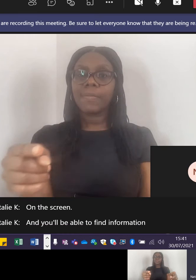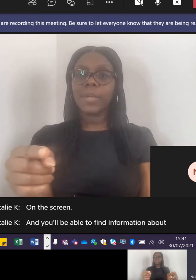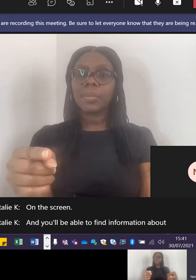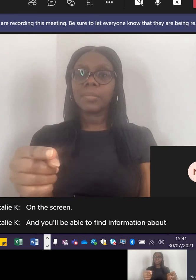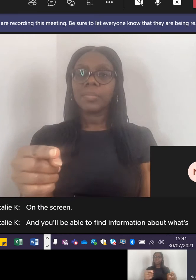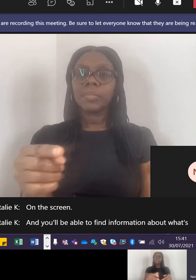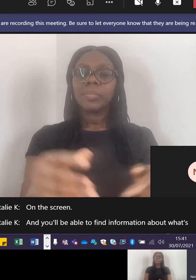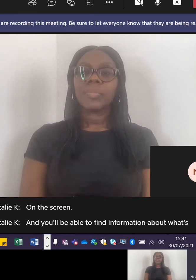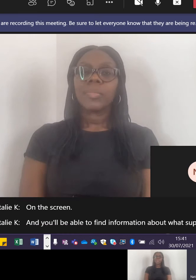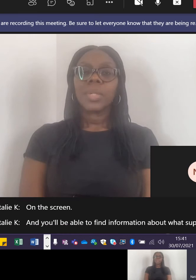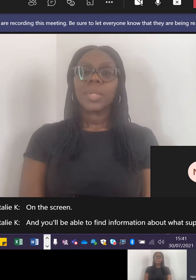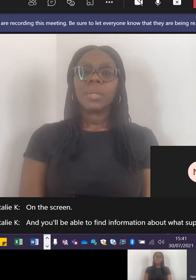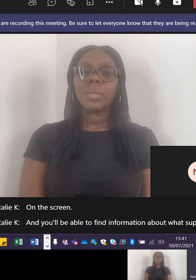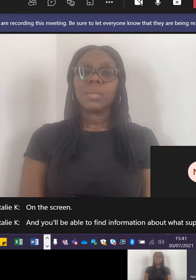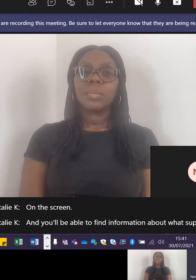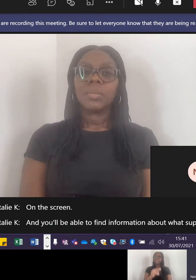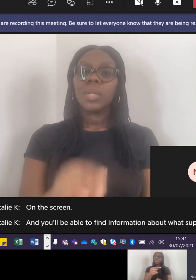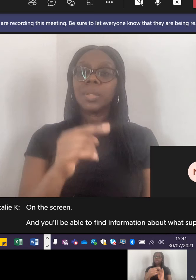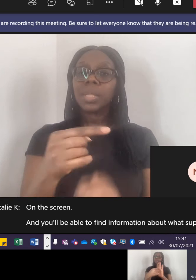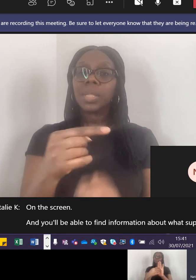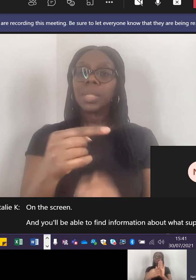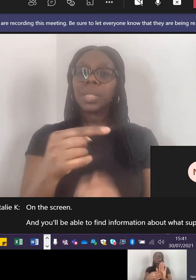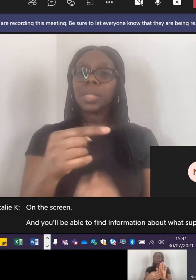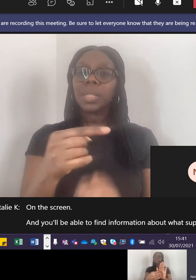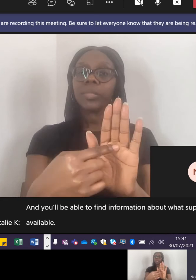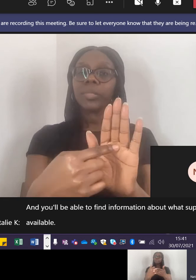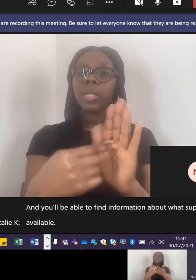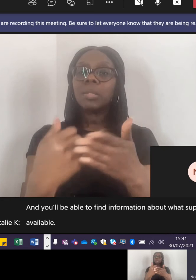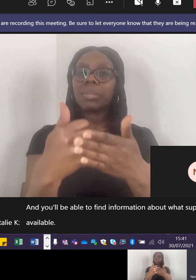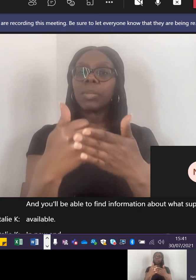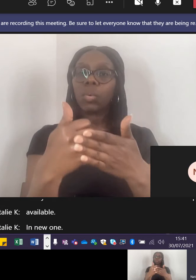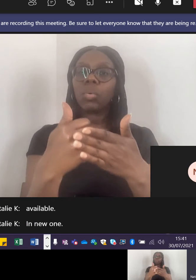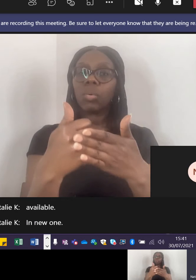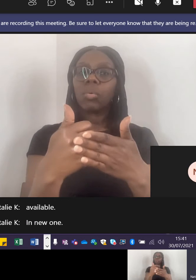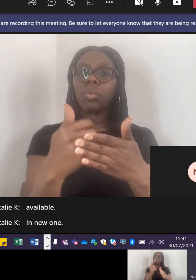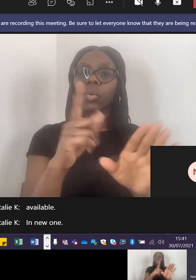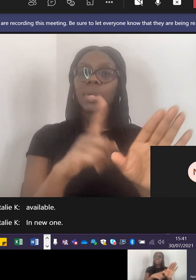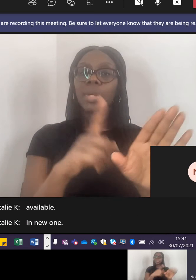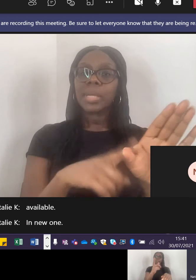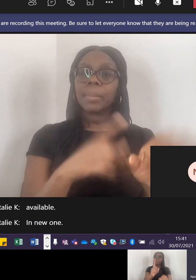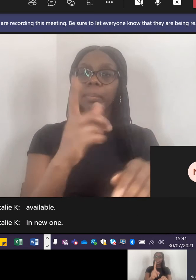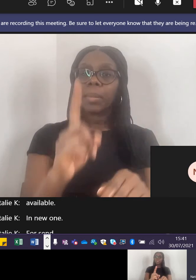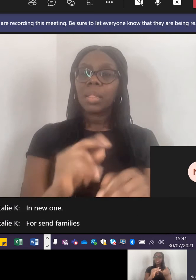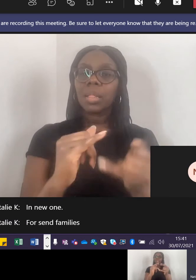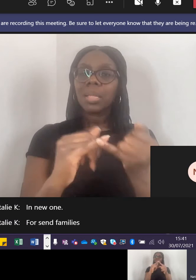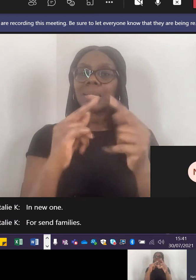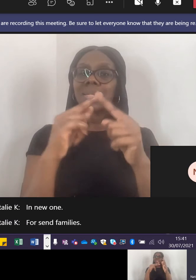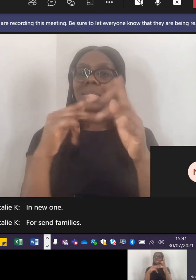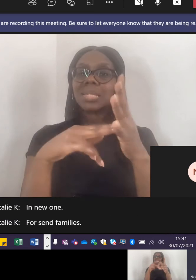what support is available in Newham for SEND families.